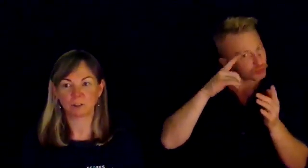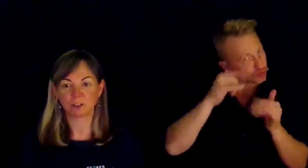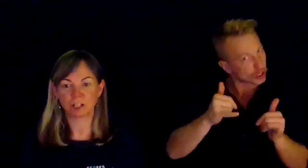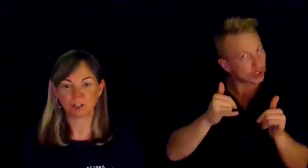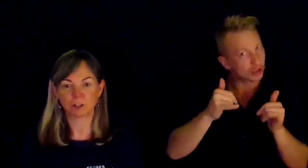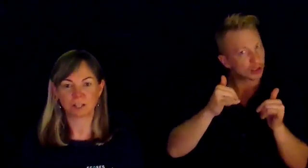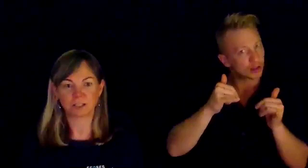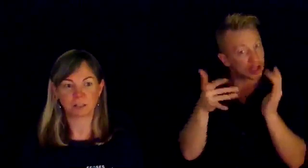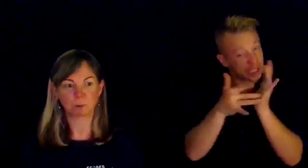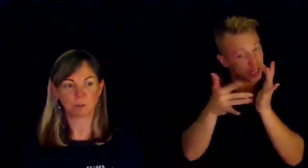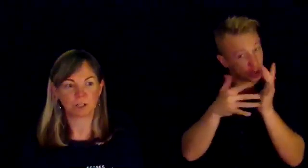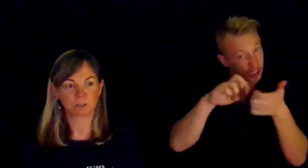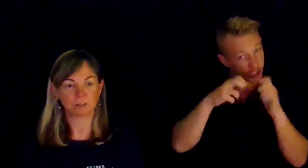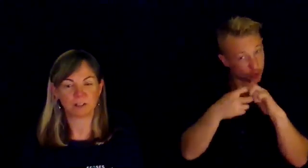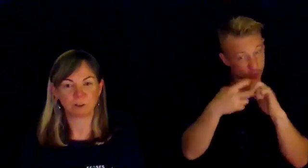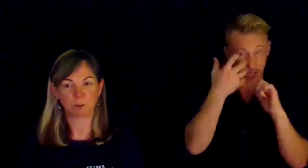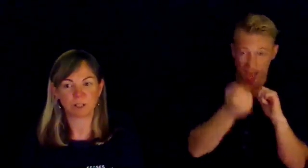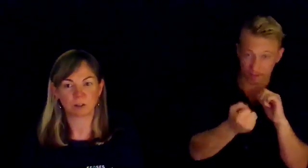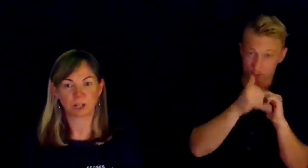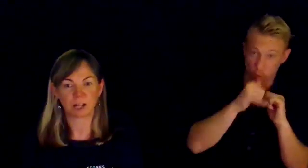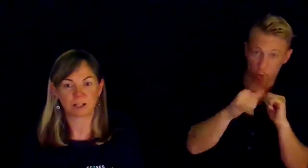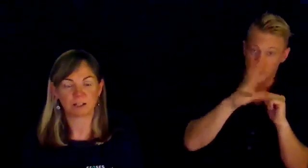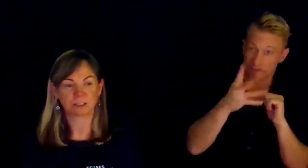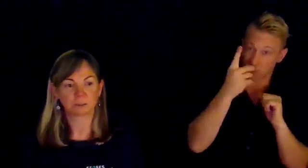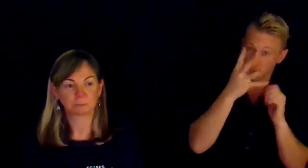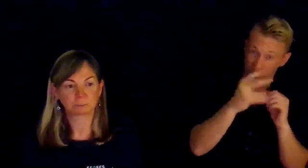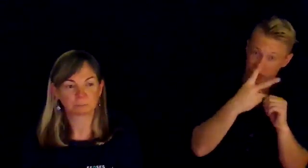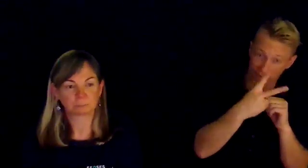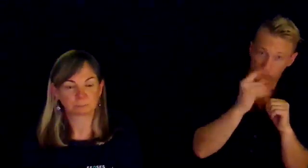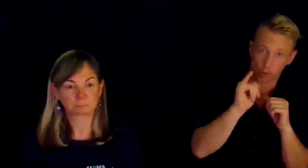other technology issues at this point, or if everybody's okay.